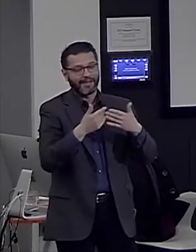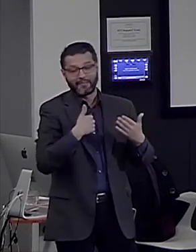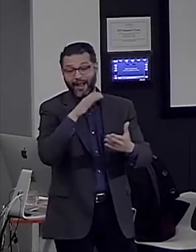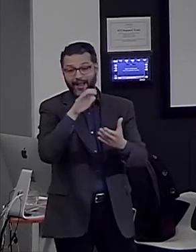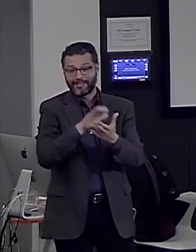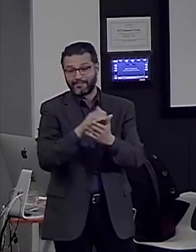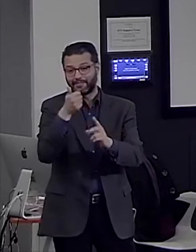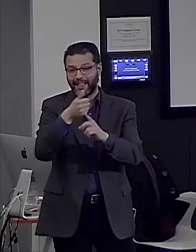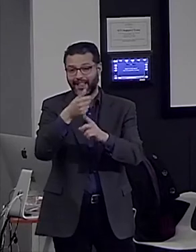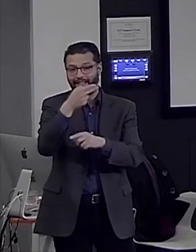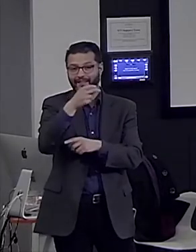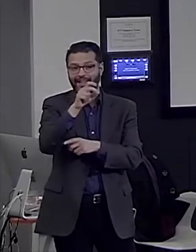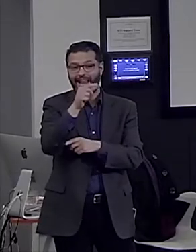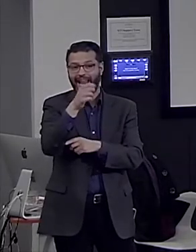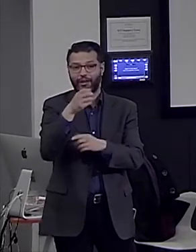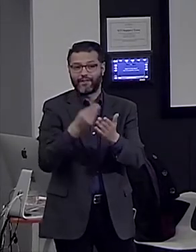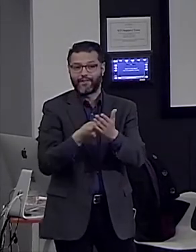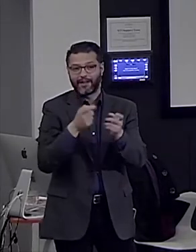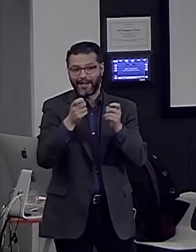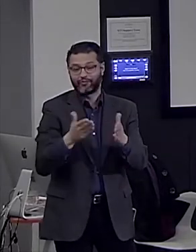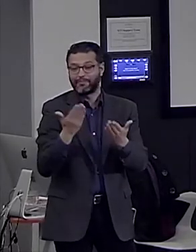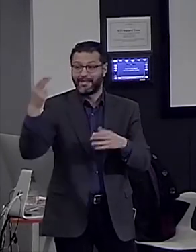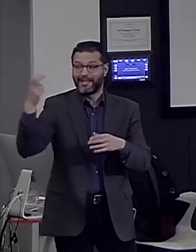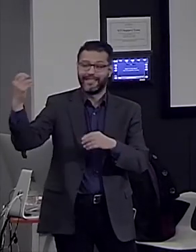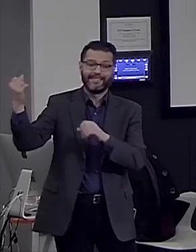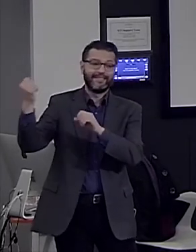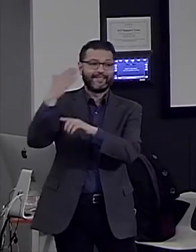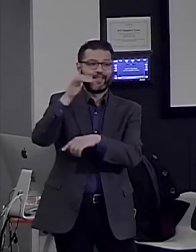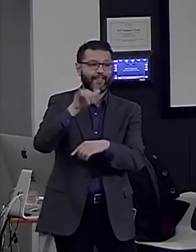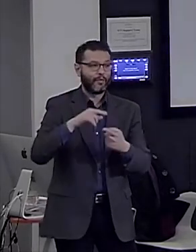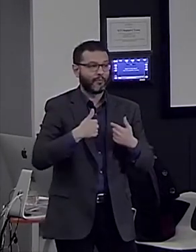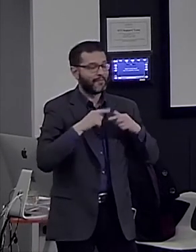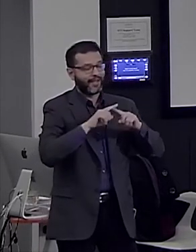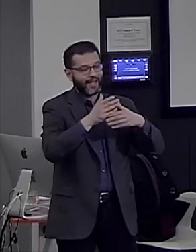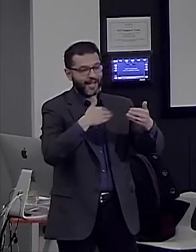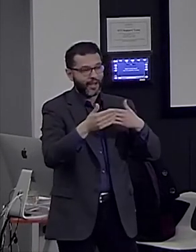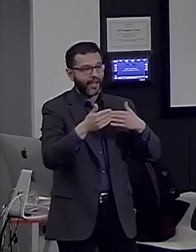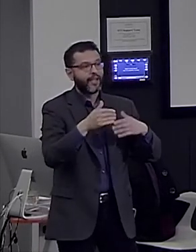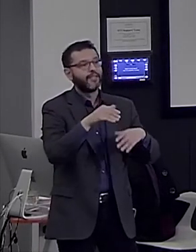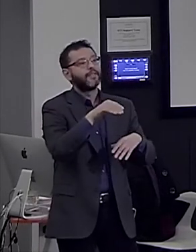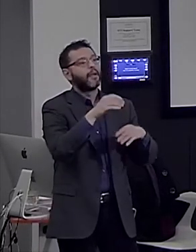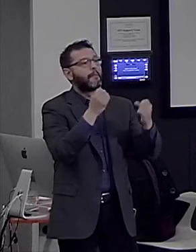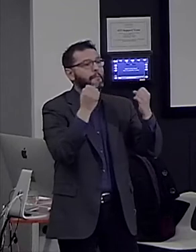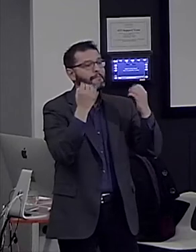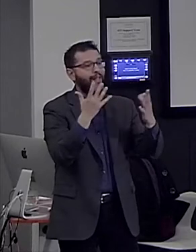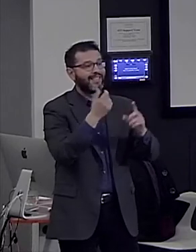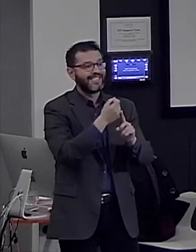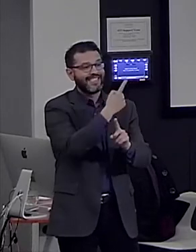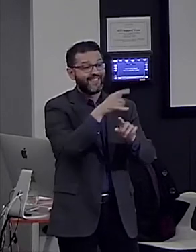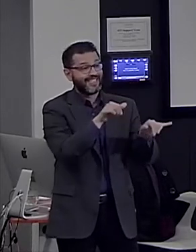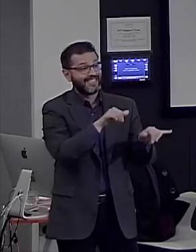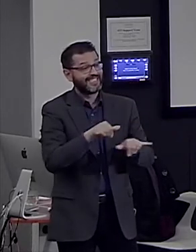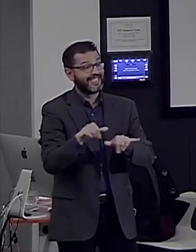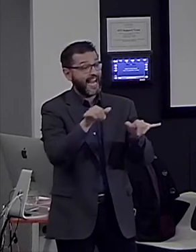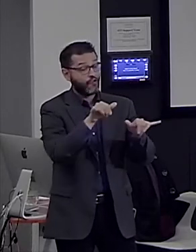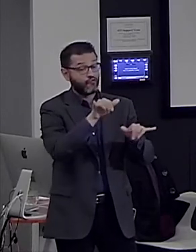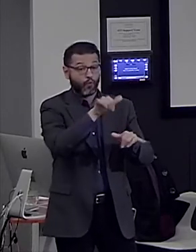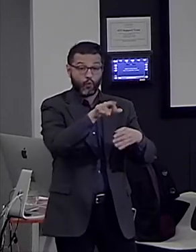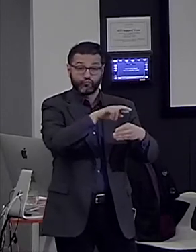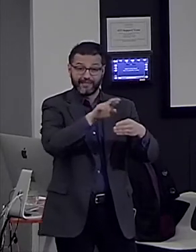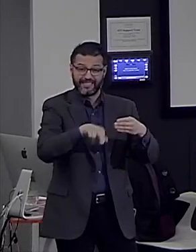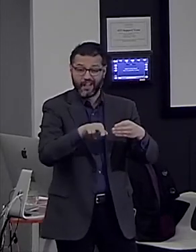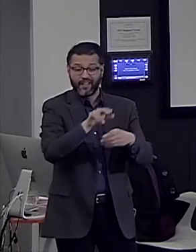hedge fund manager he probably sent that so the multi-deviate standard implies these results imply